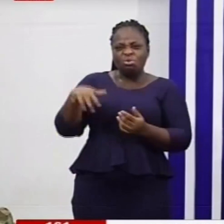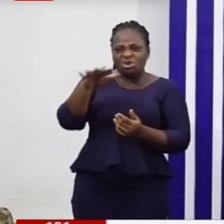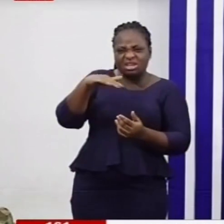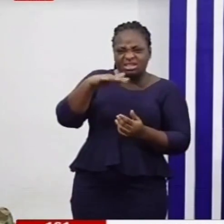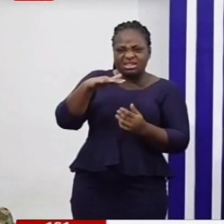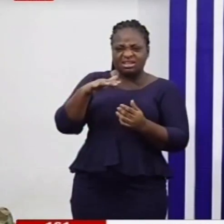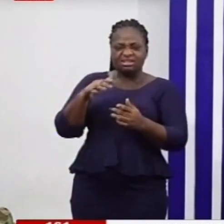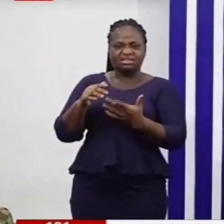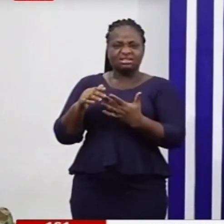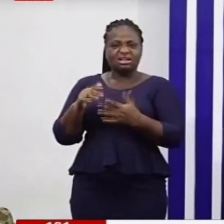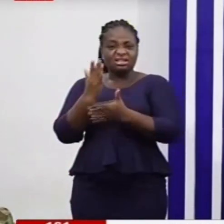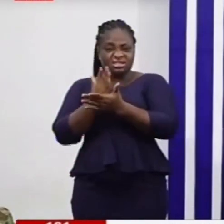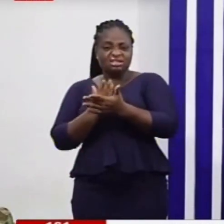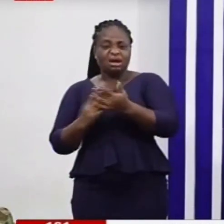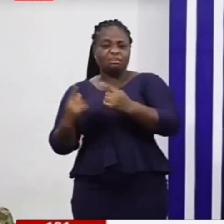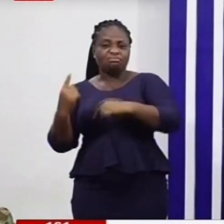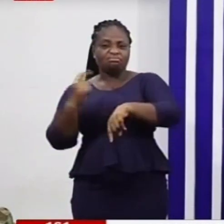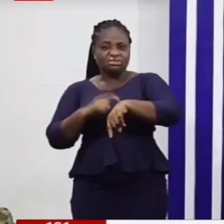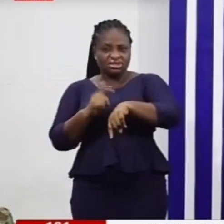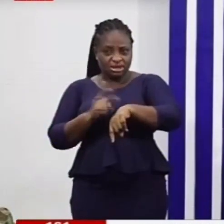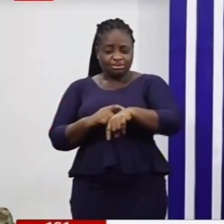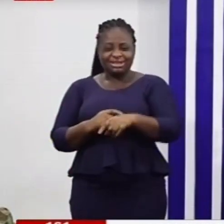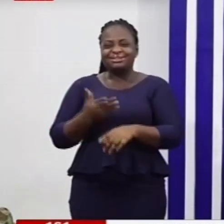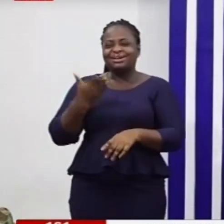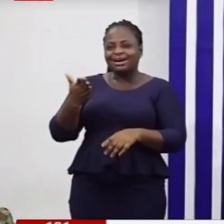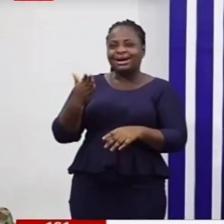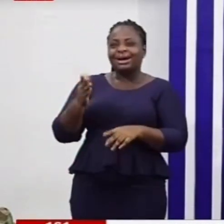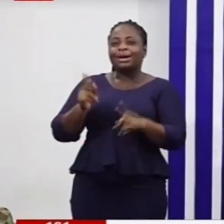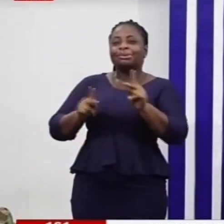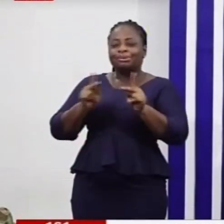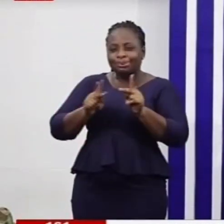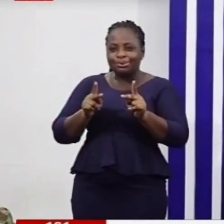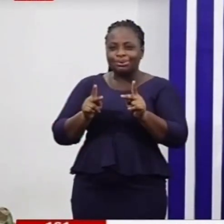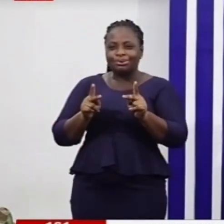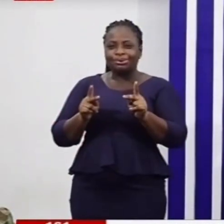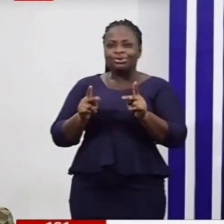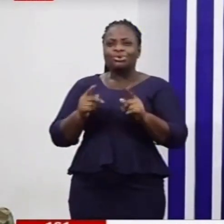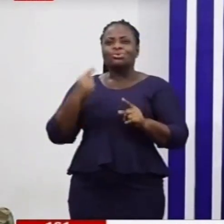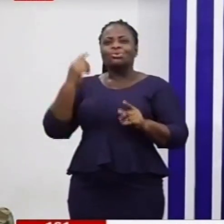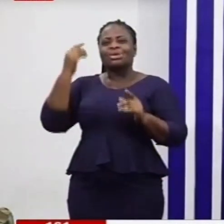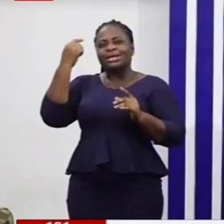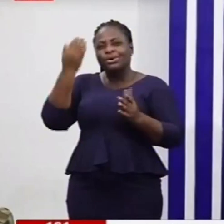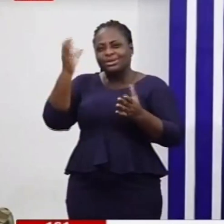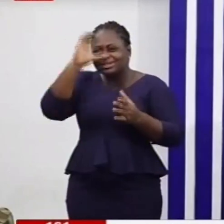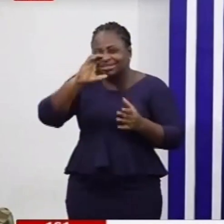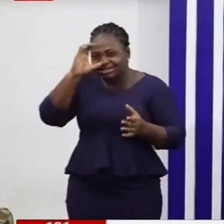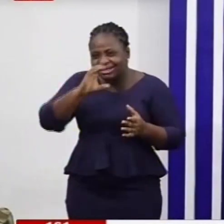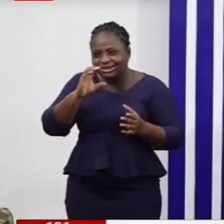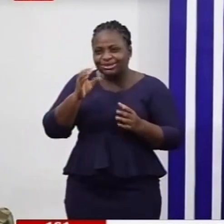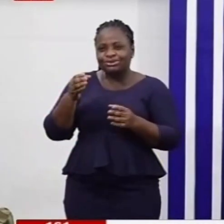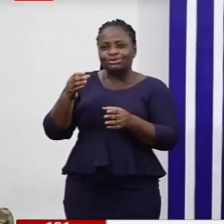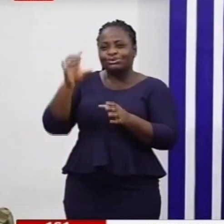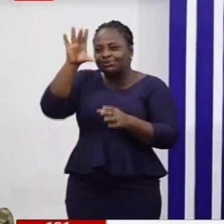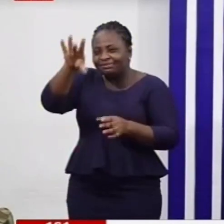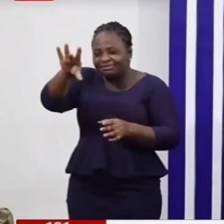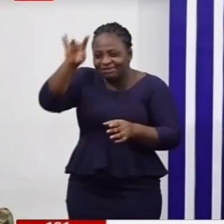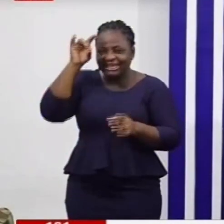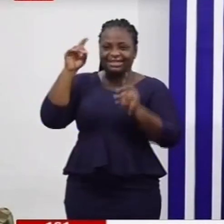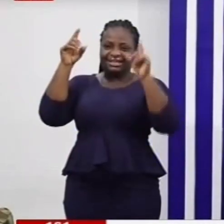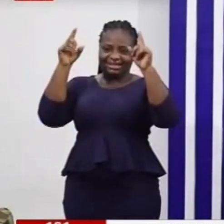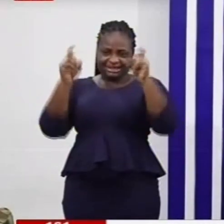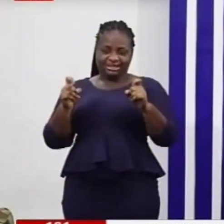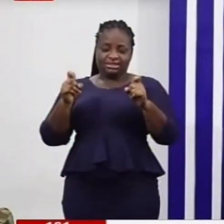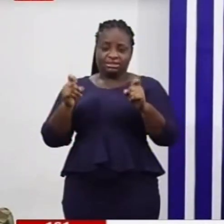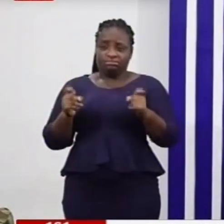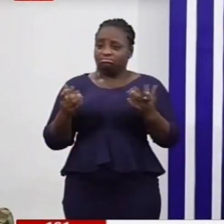particular window. These are the persons that primarily we seek to trace and test. And